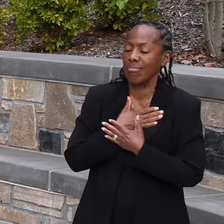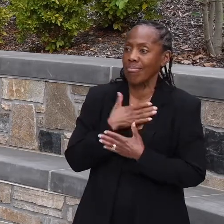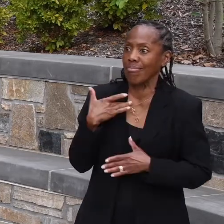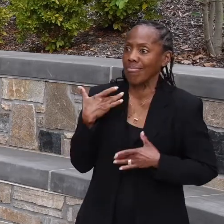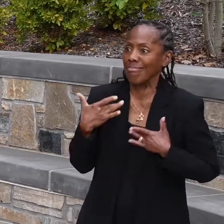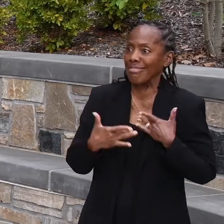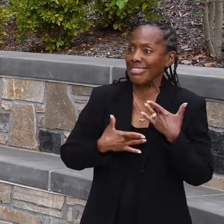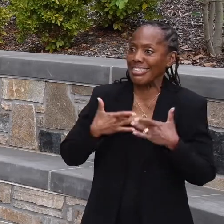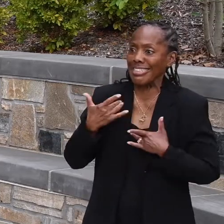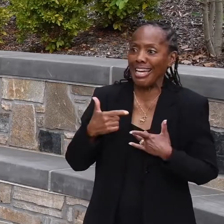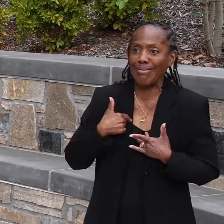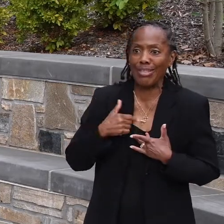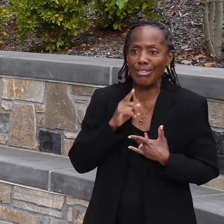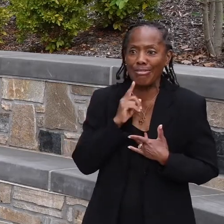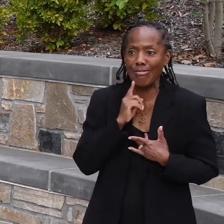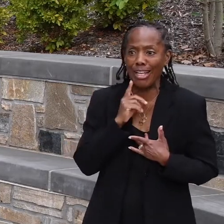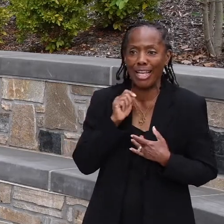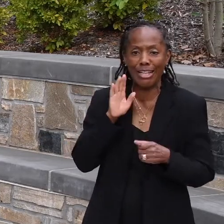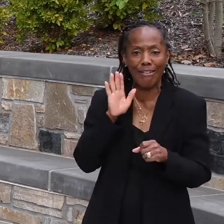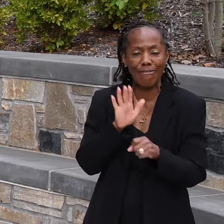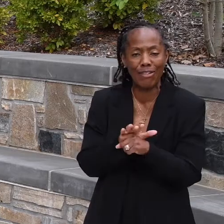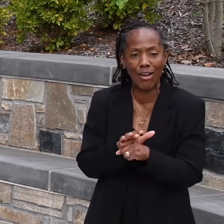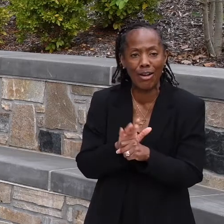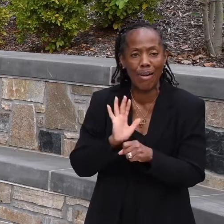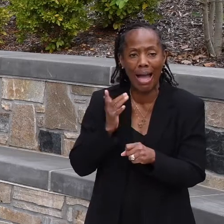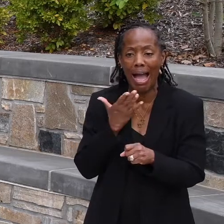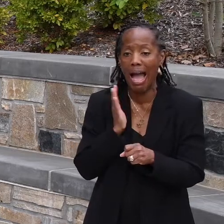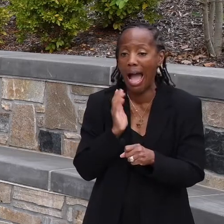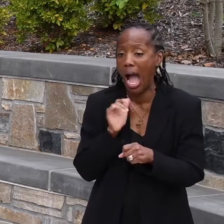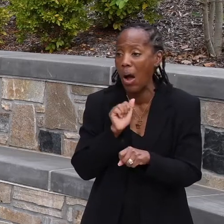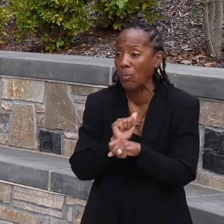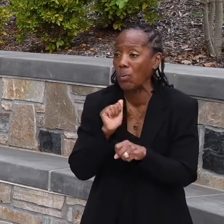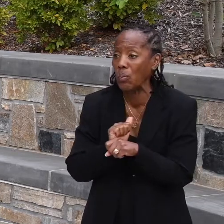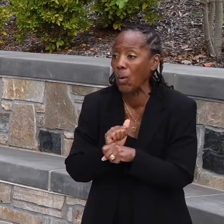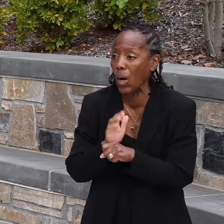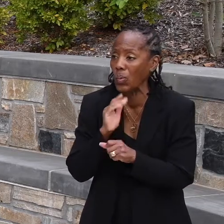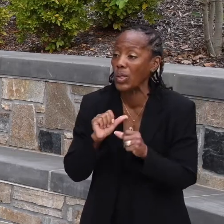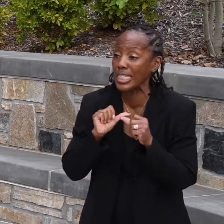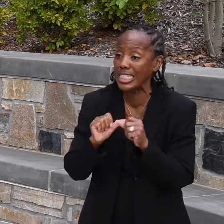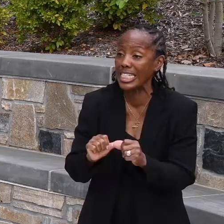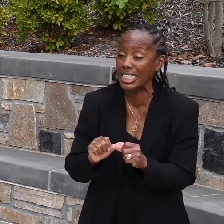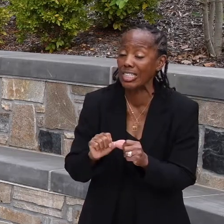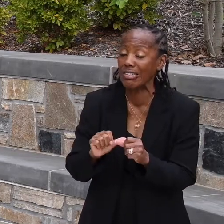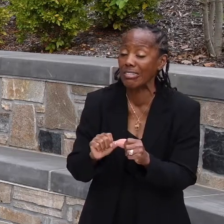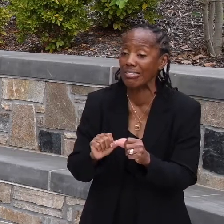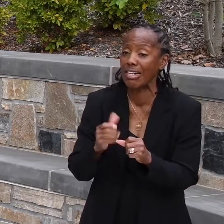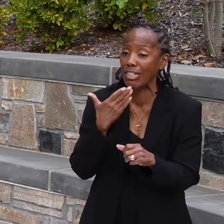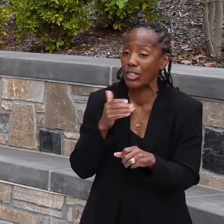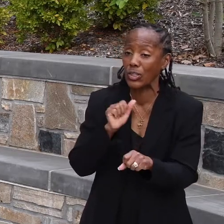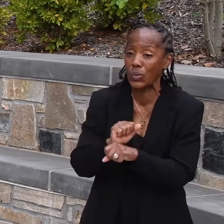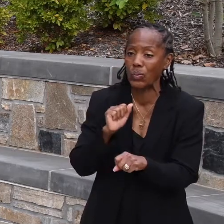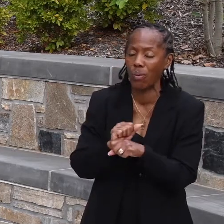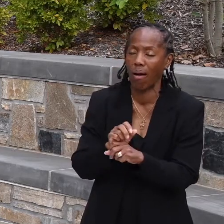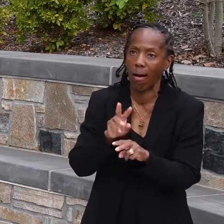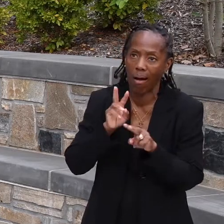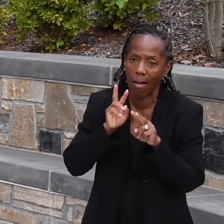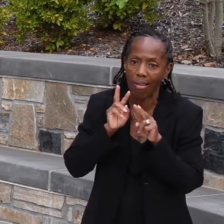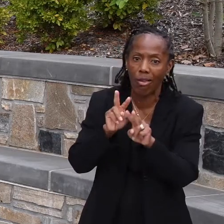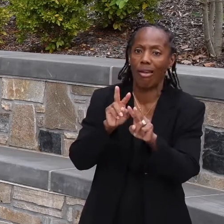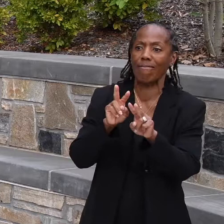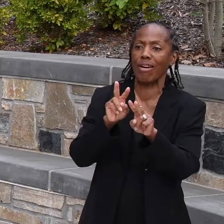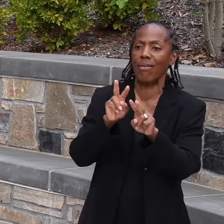excited. This actually confirms the good work that we're doing, that we will continue to do. We are looking forward